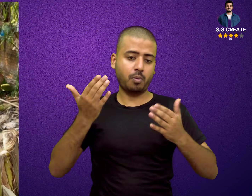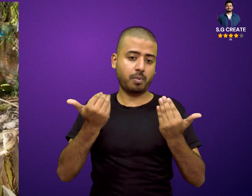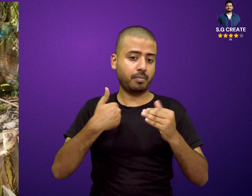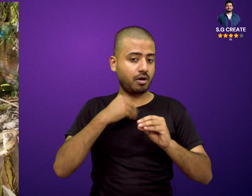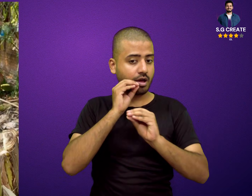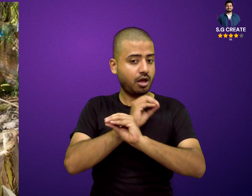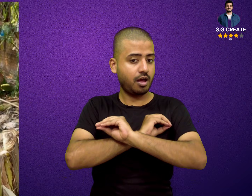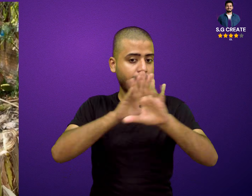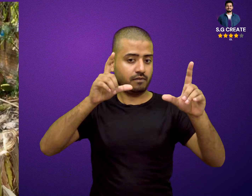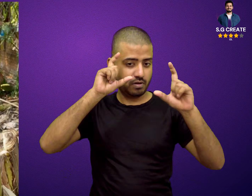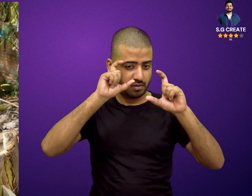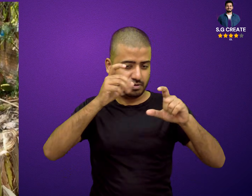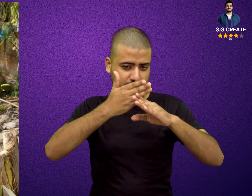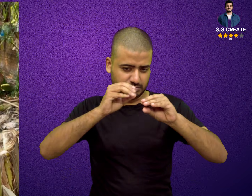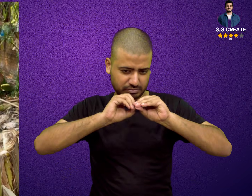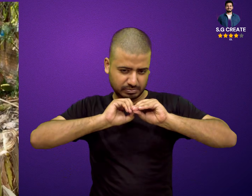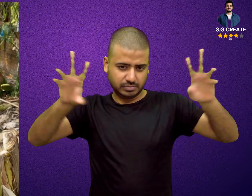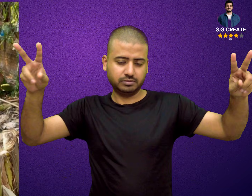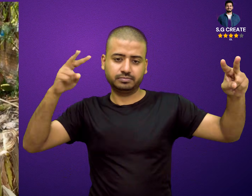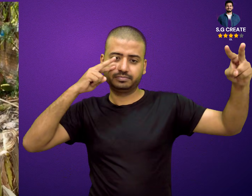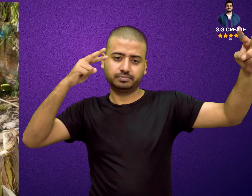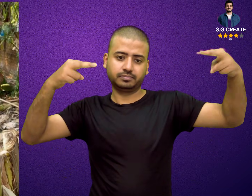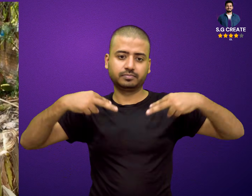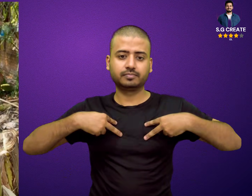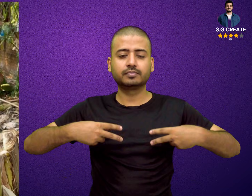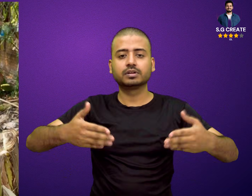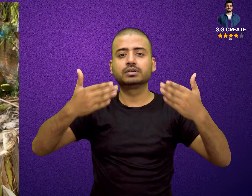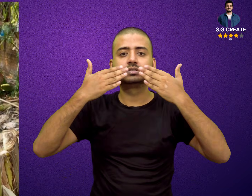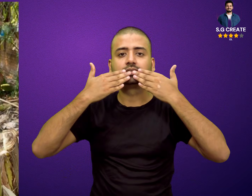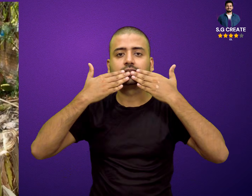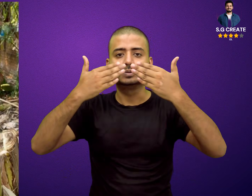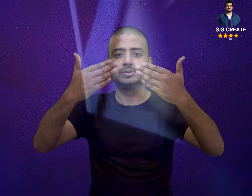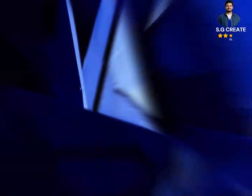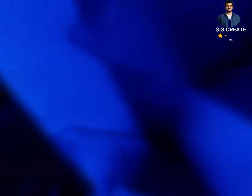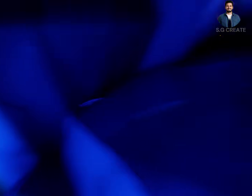juice. Season with a pinch of salt, pepper, or lemon juice and consume fresh.